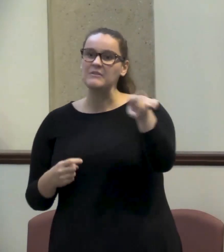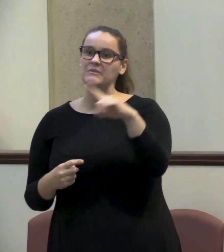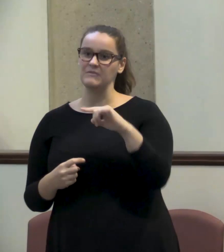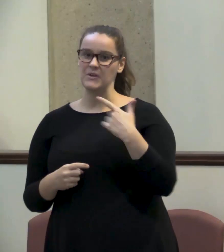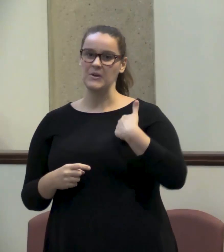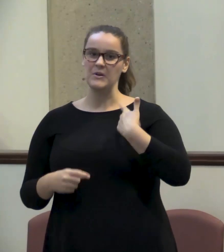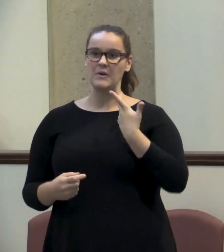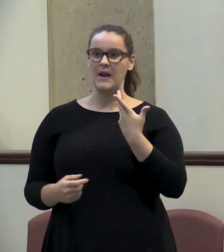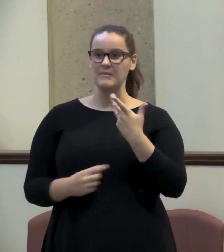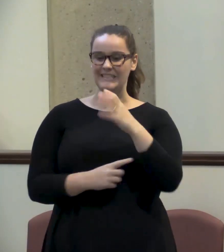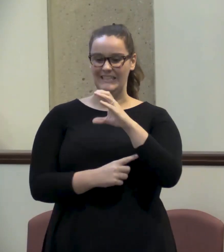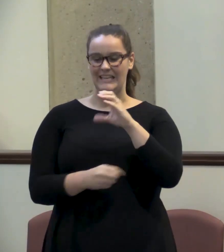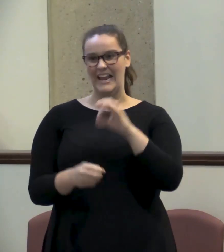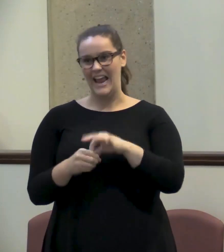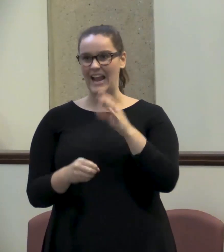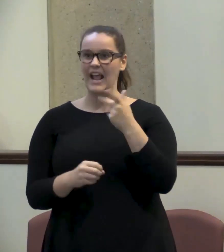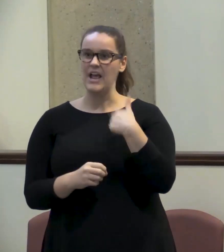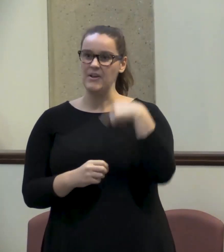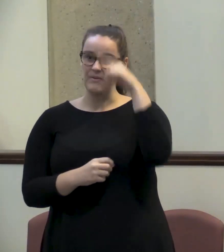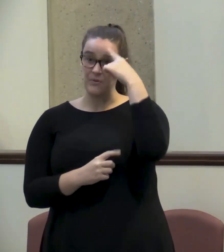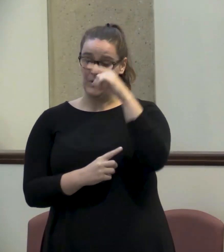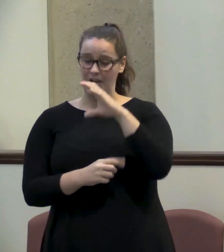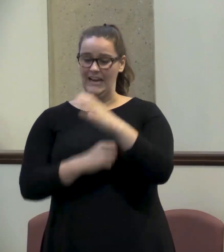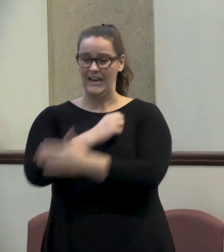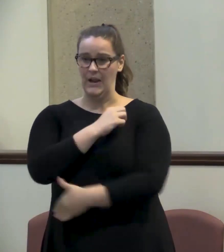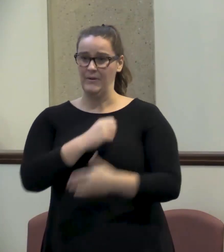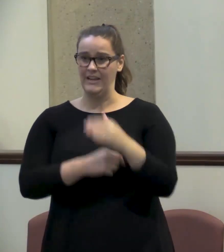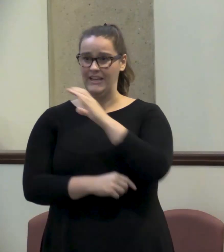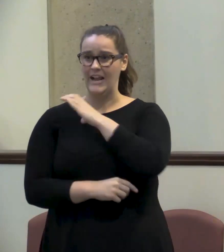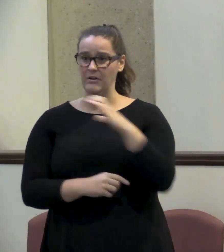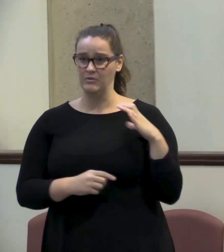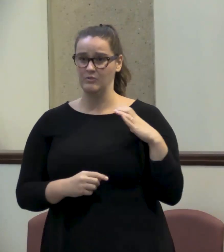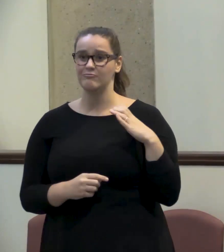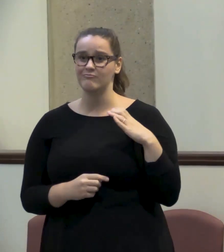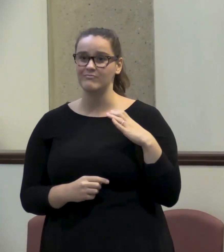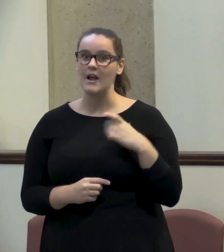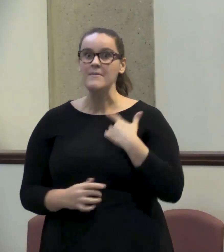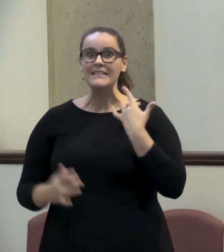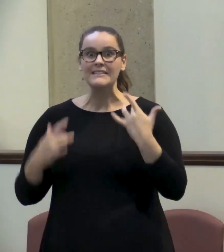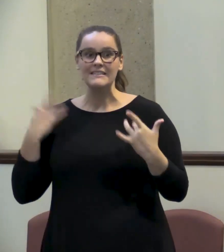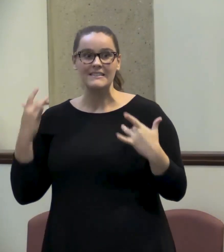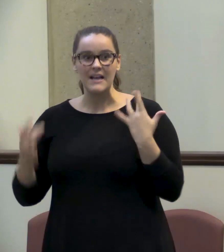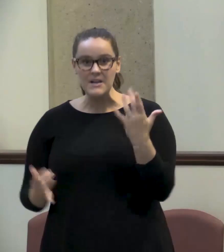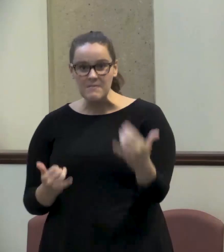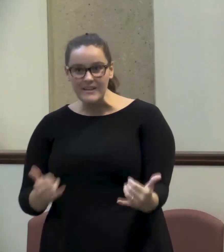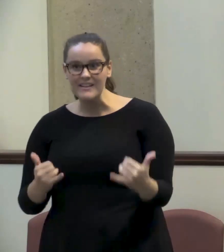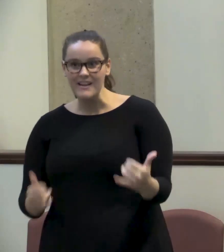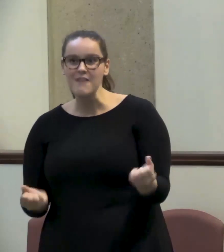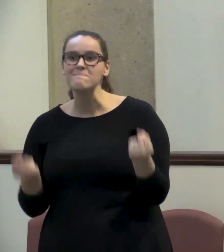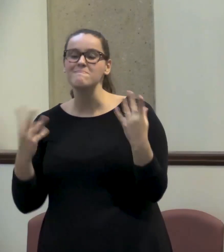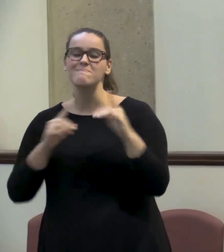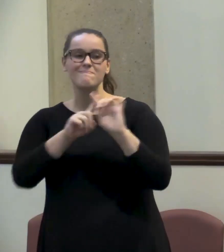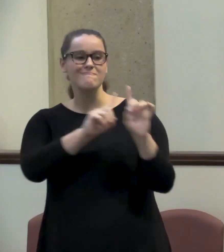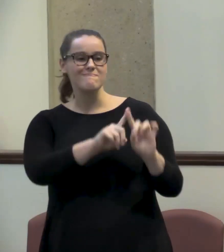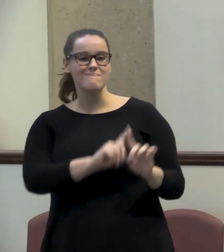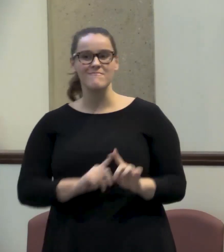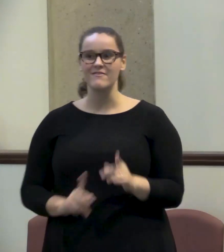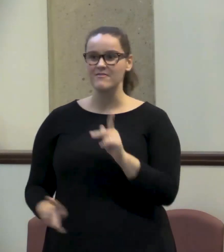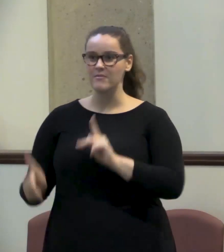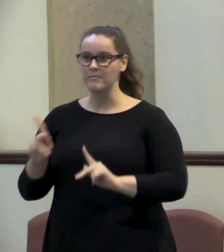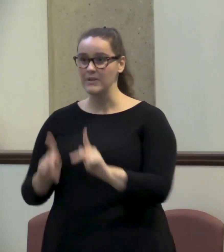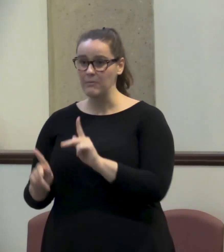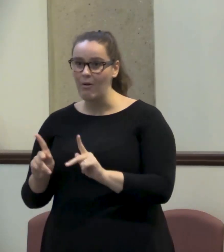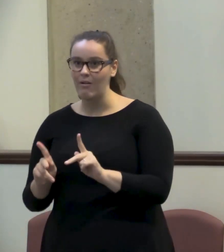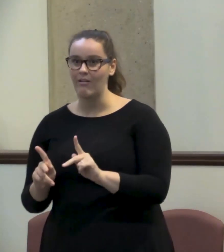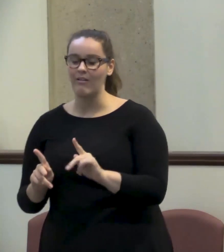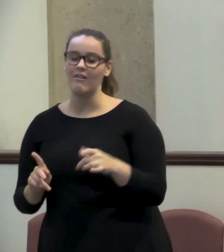for county council at large. I'm really excited about today's lineup because we have folks from all different parts of the climate